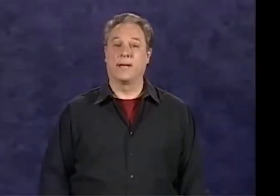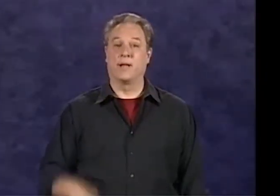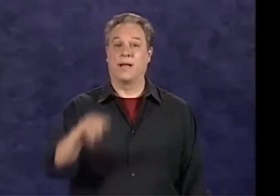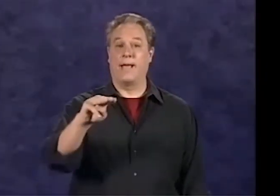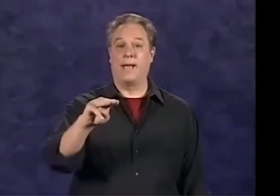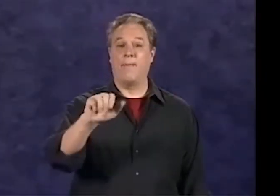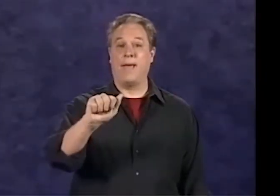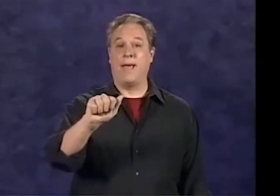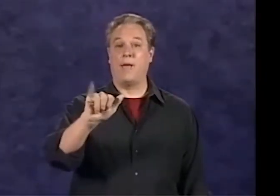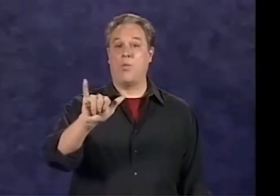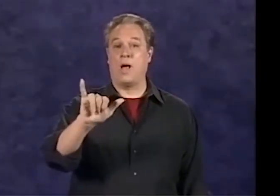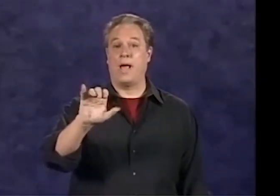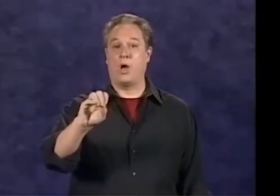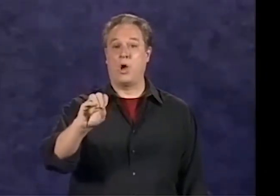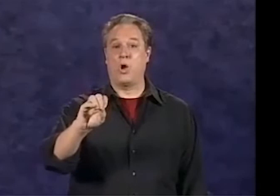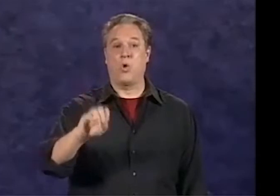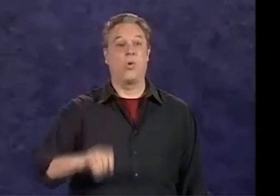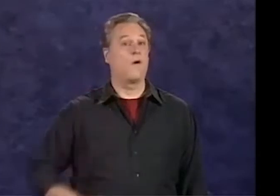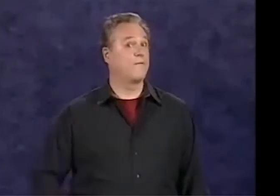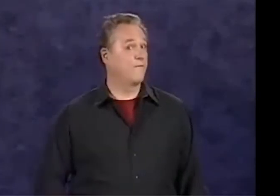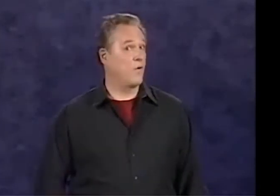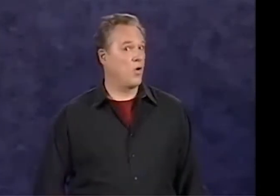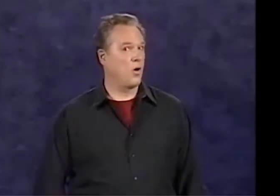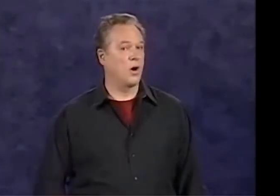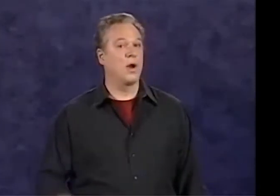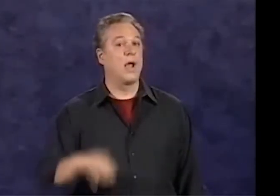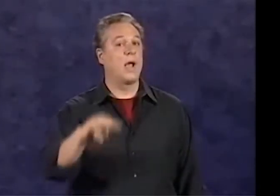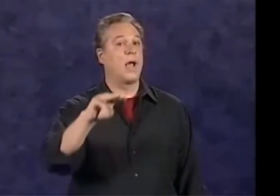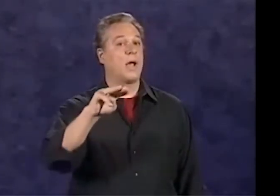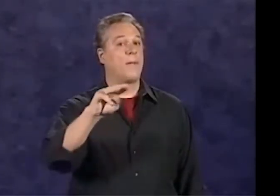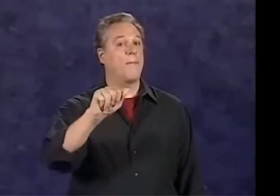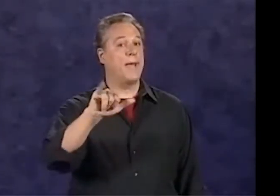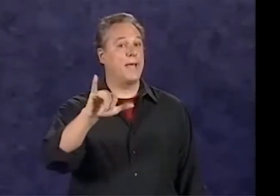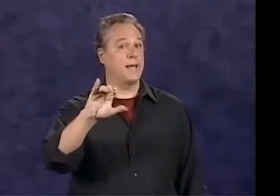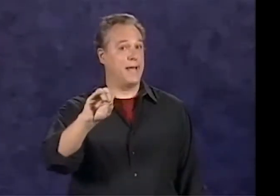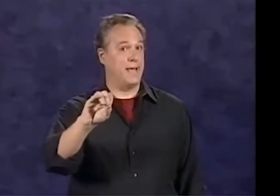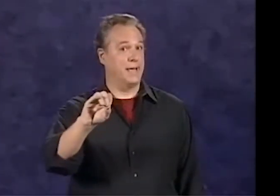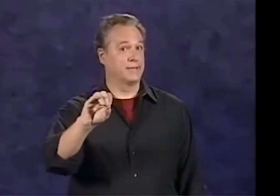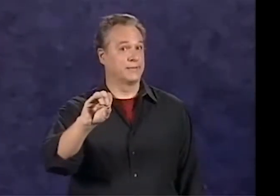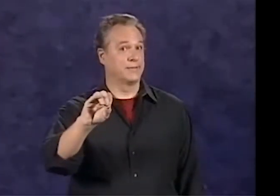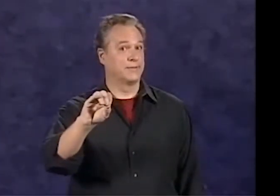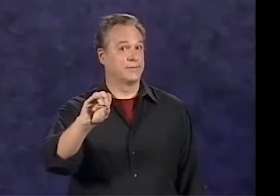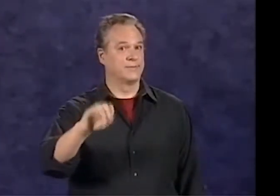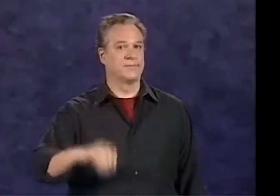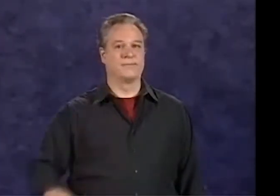Fingerspell MAYO for mayonnaise.